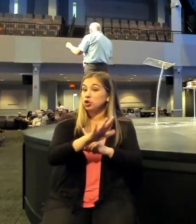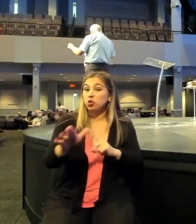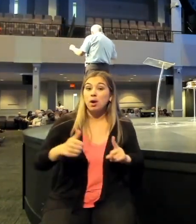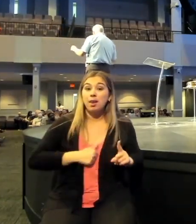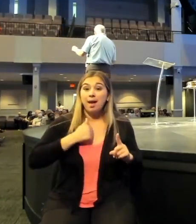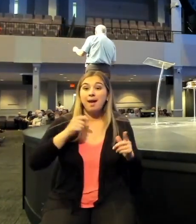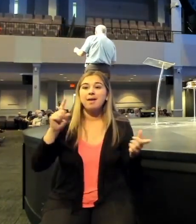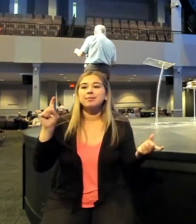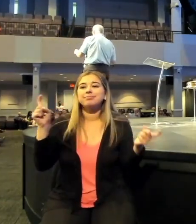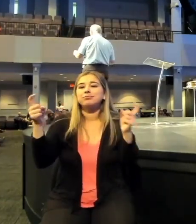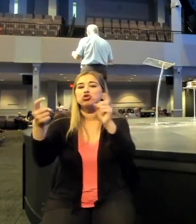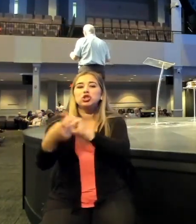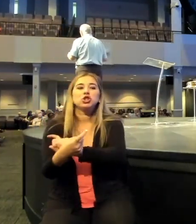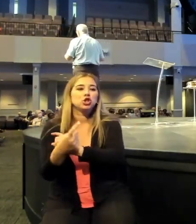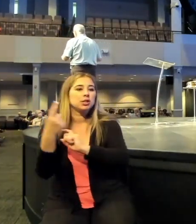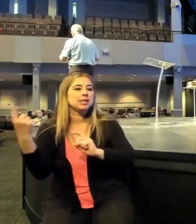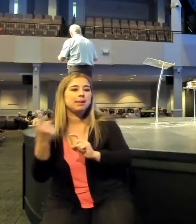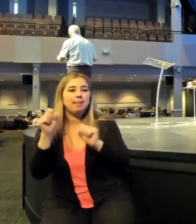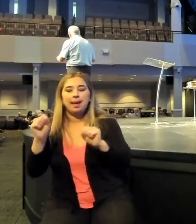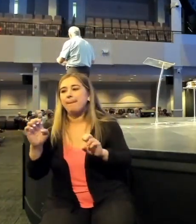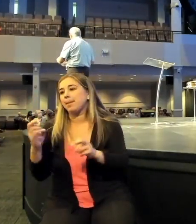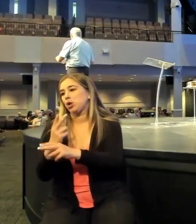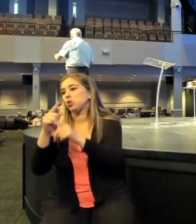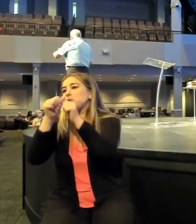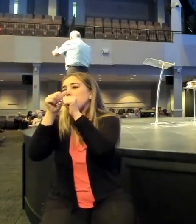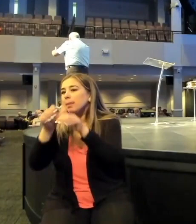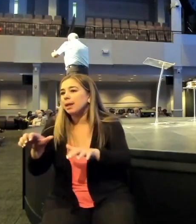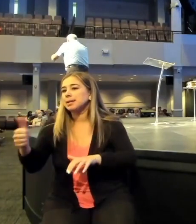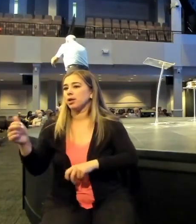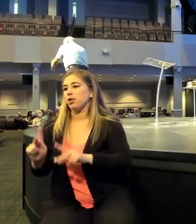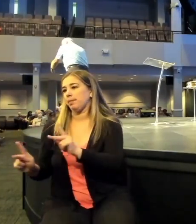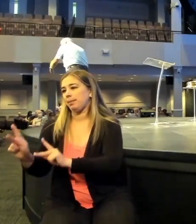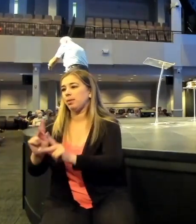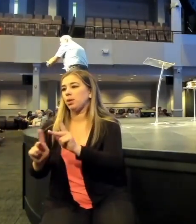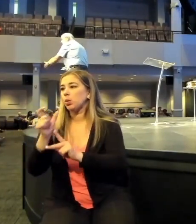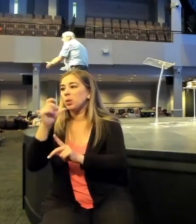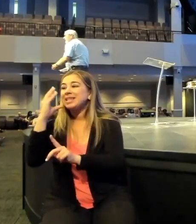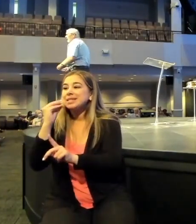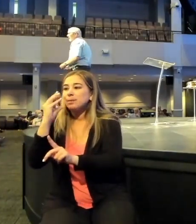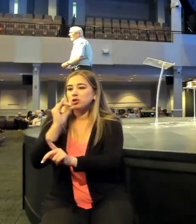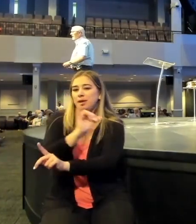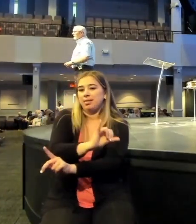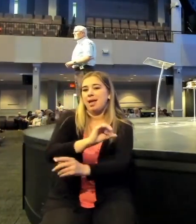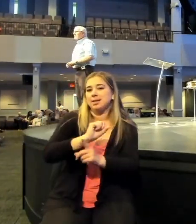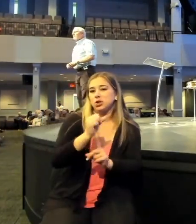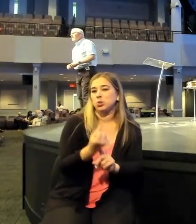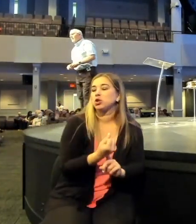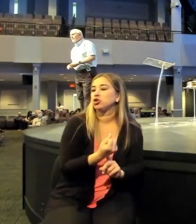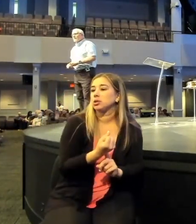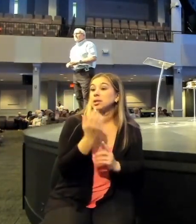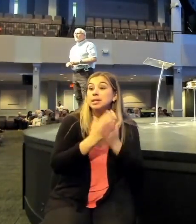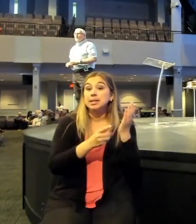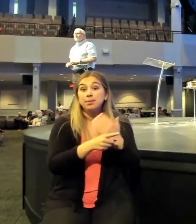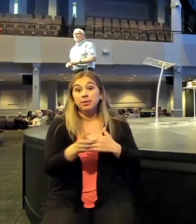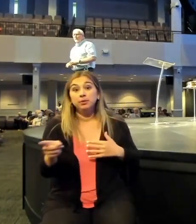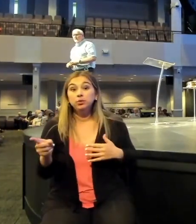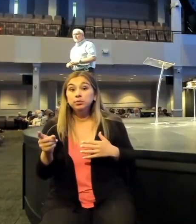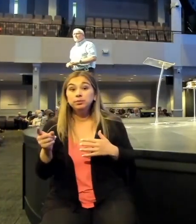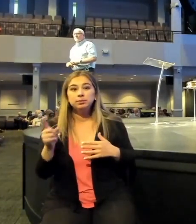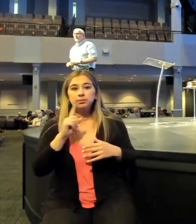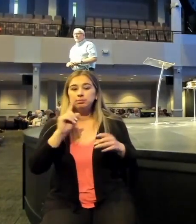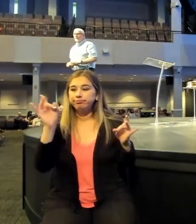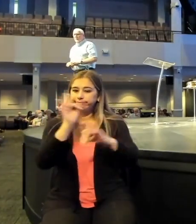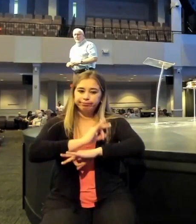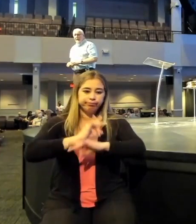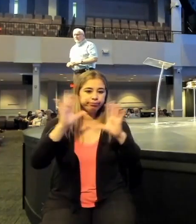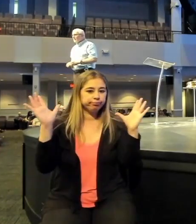and transform them into something that can be used to be a blessing to someone else who's going through a tough time. Some of you have gone through some major